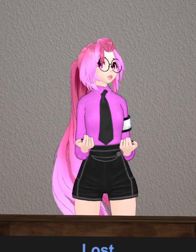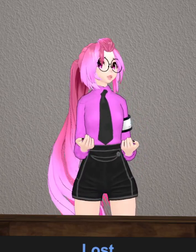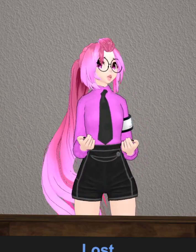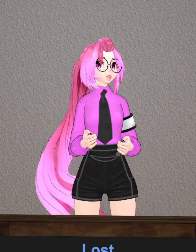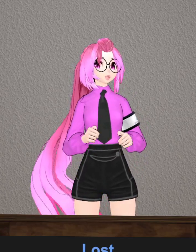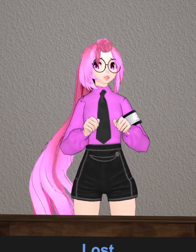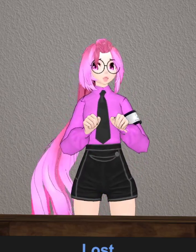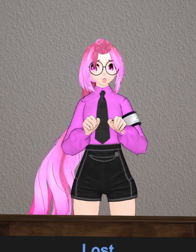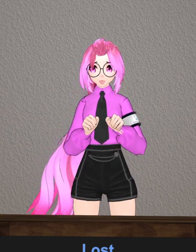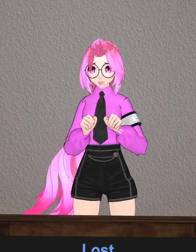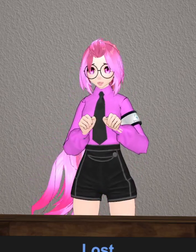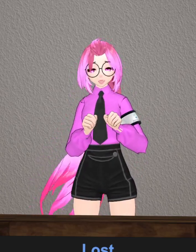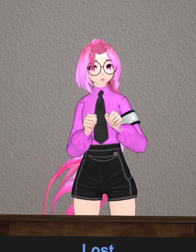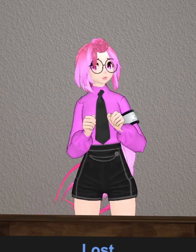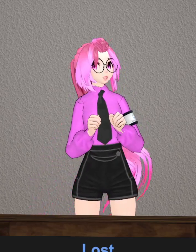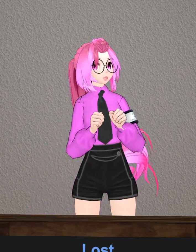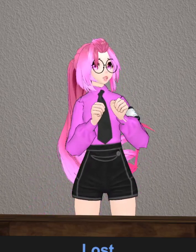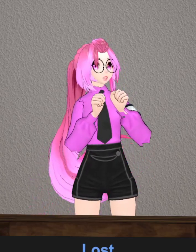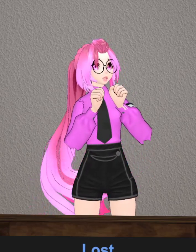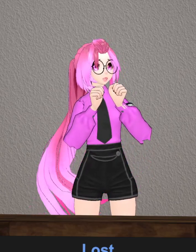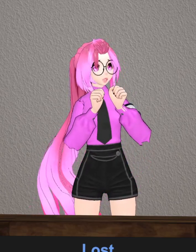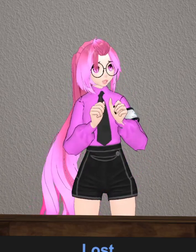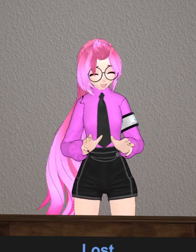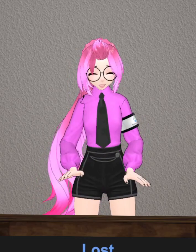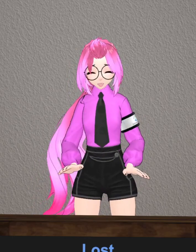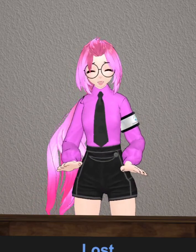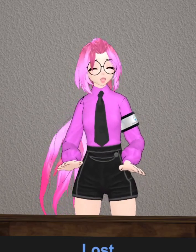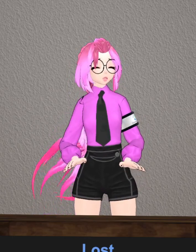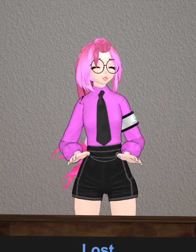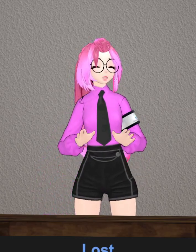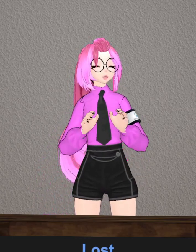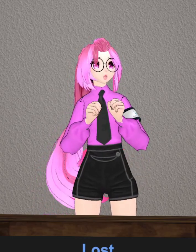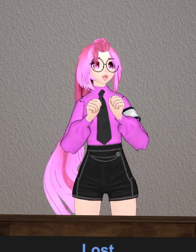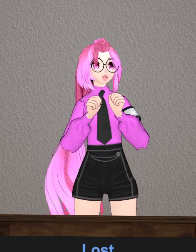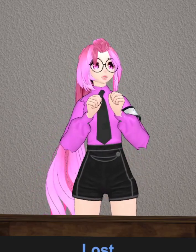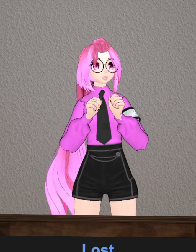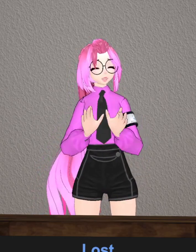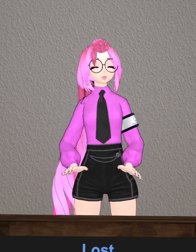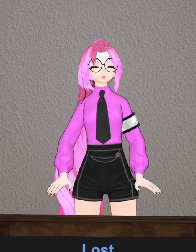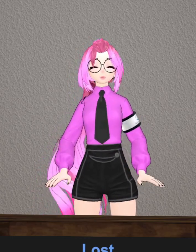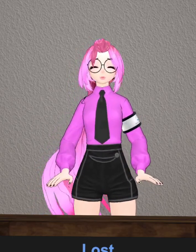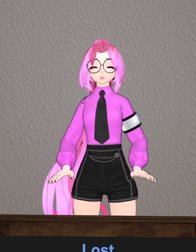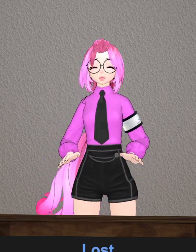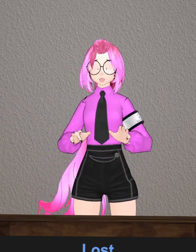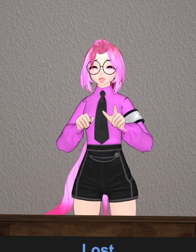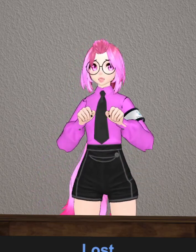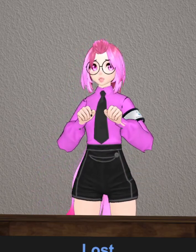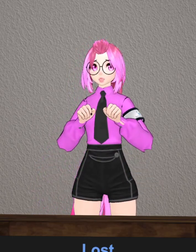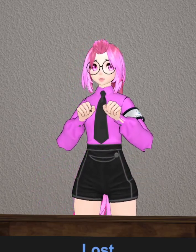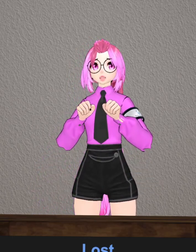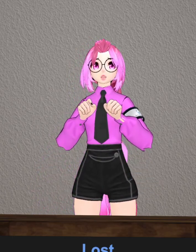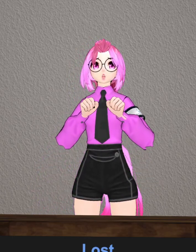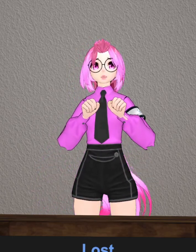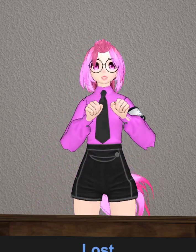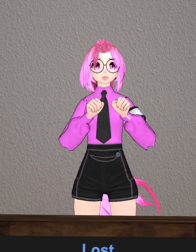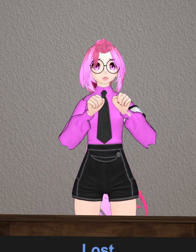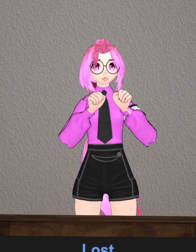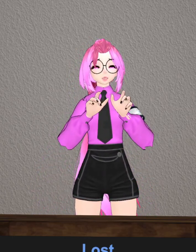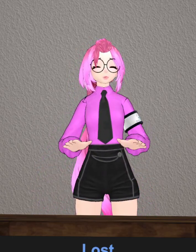So what happens if you lose it? That thing you have in your hand, you drop it. It's lost. It's lost. You have like a bunch of